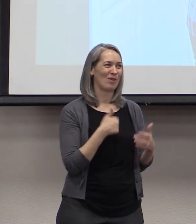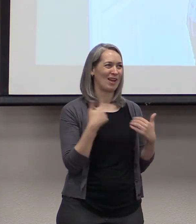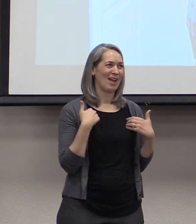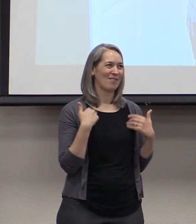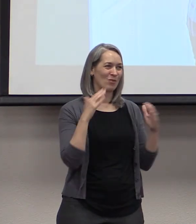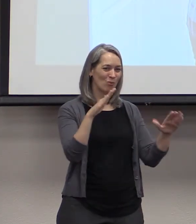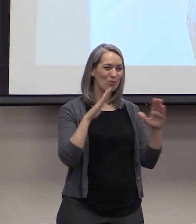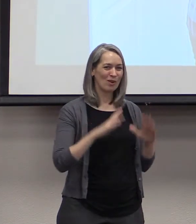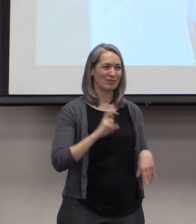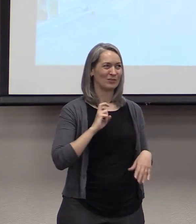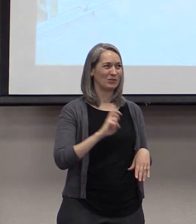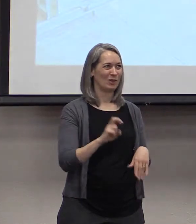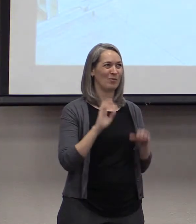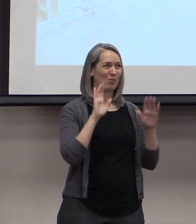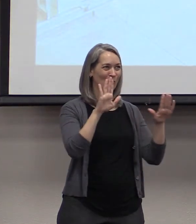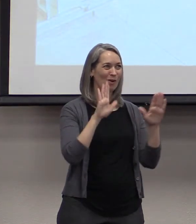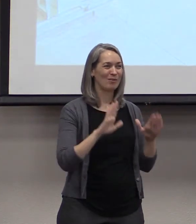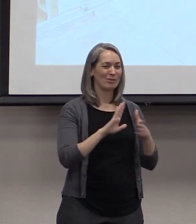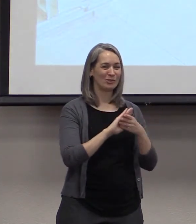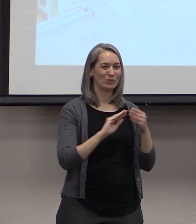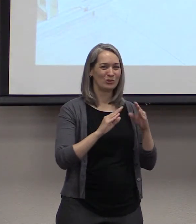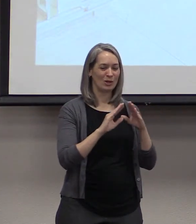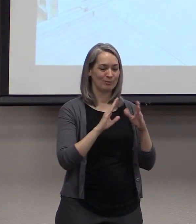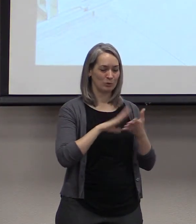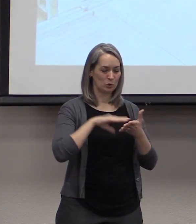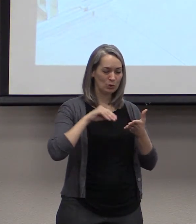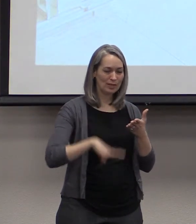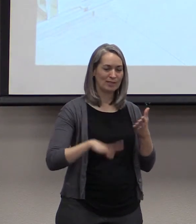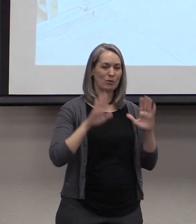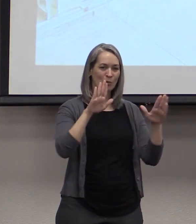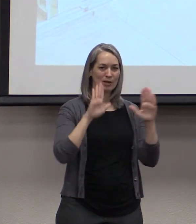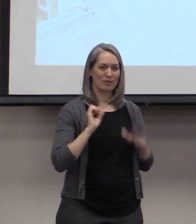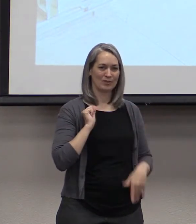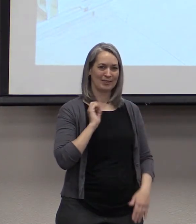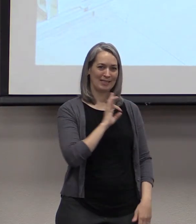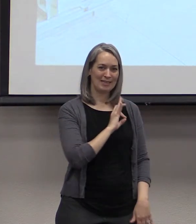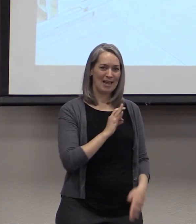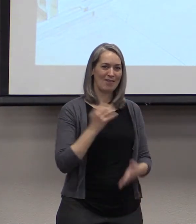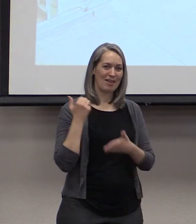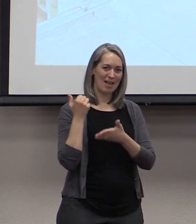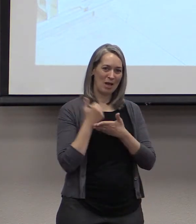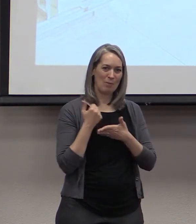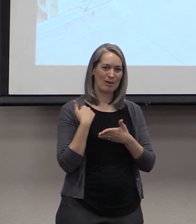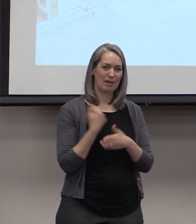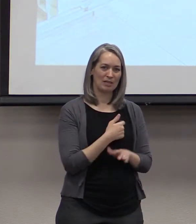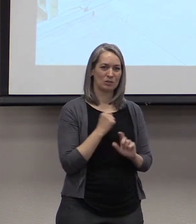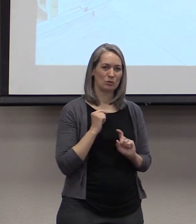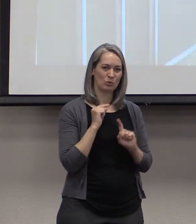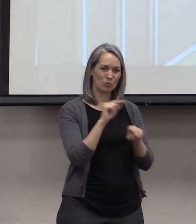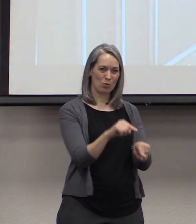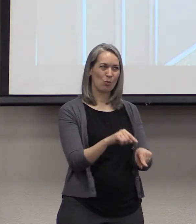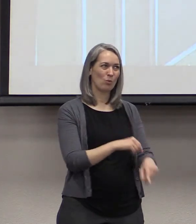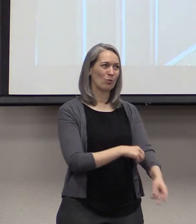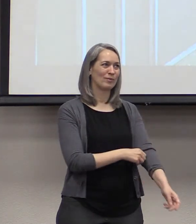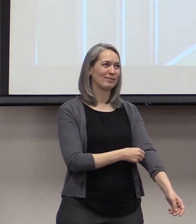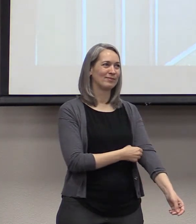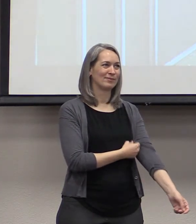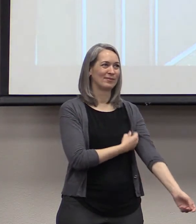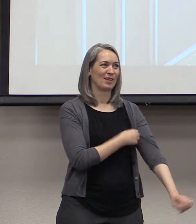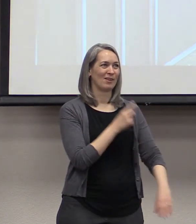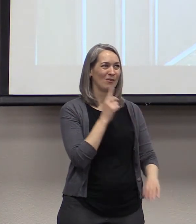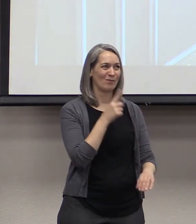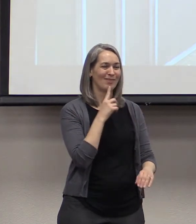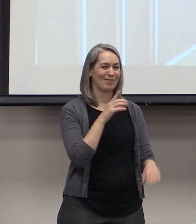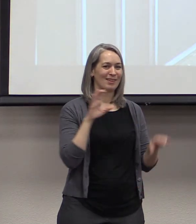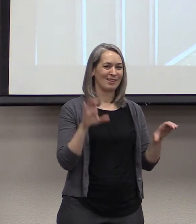trip, great students, great staff helping us get down there. These guys really